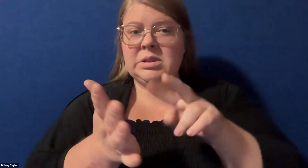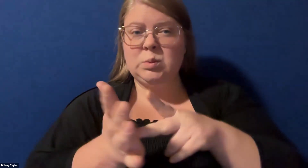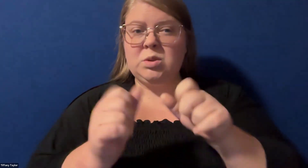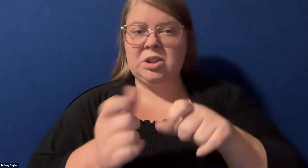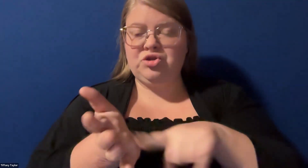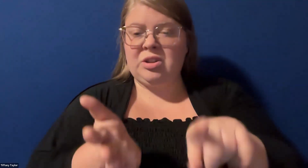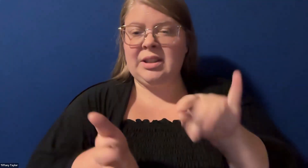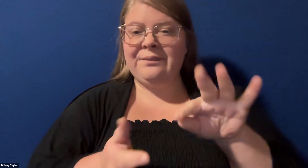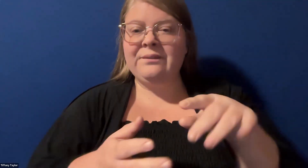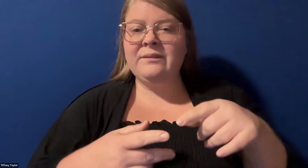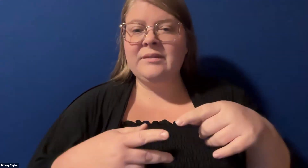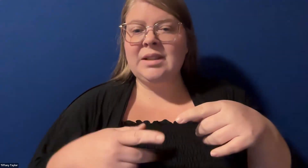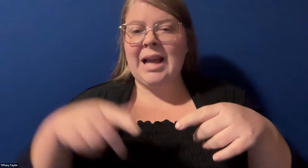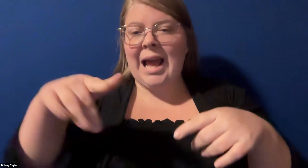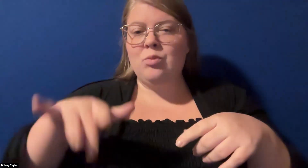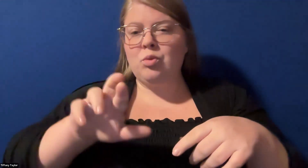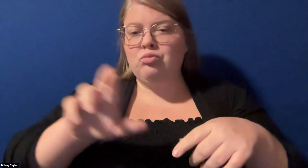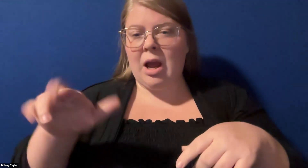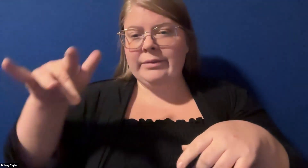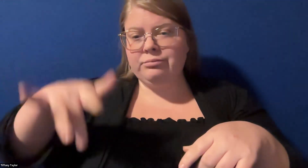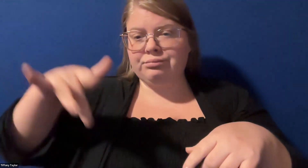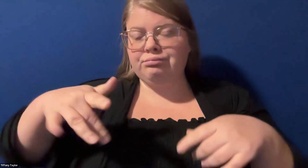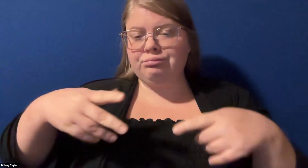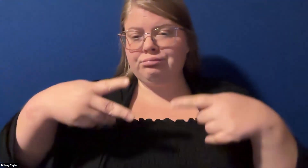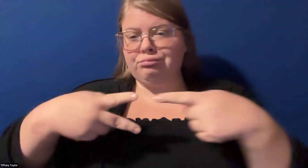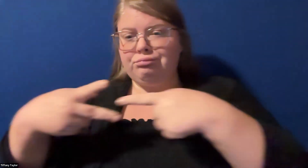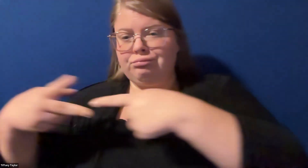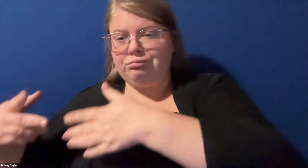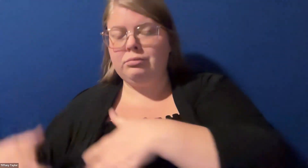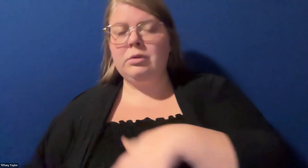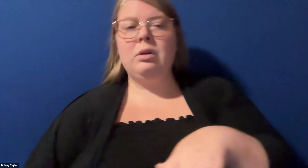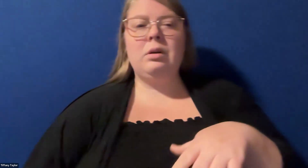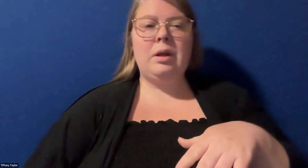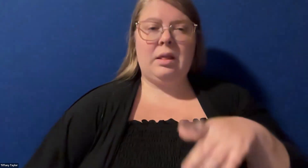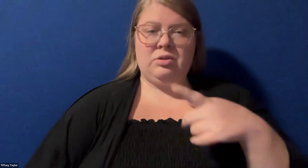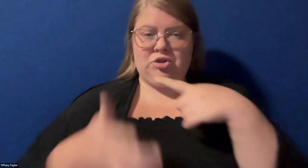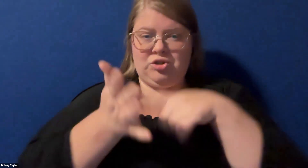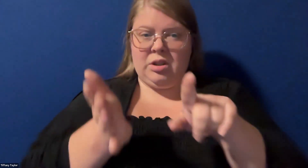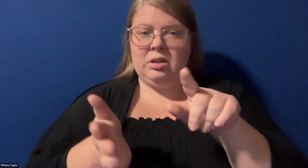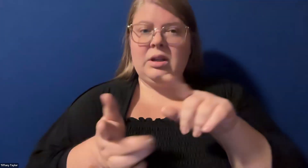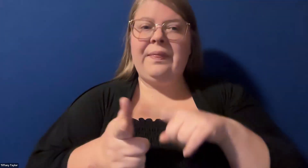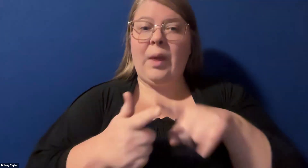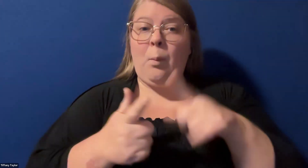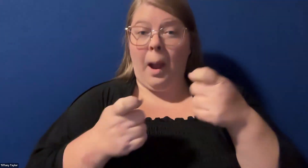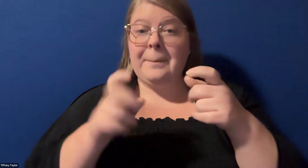is the right key of your keyboard, then this functionality will be execute, and when it is left, then